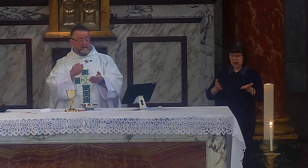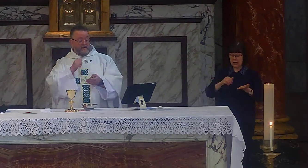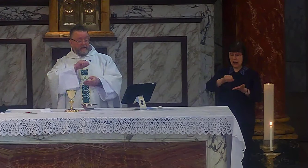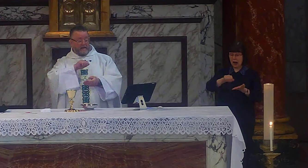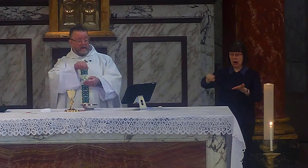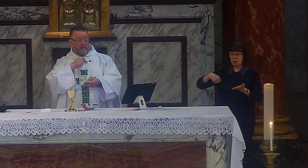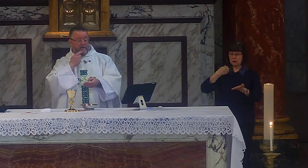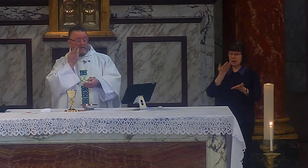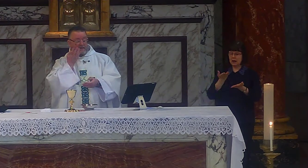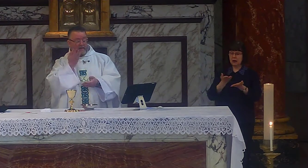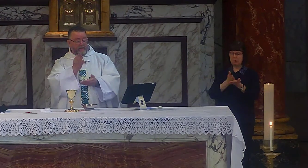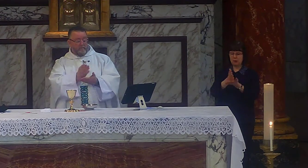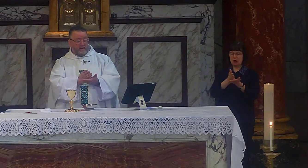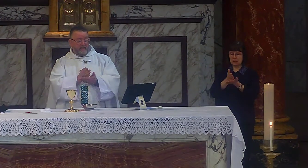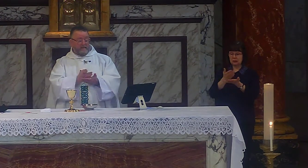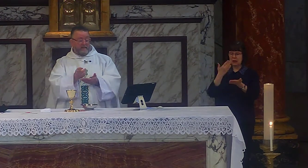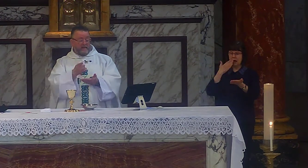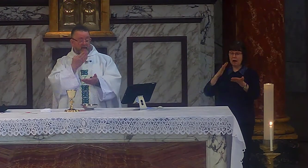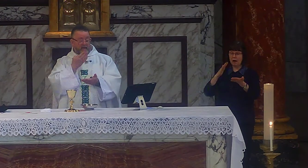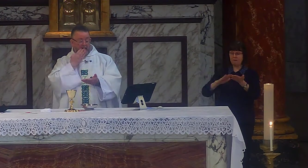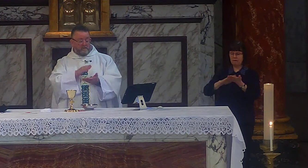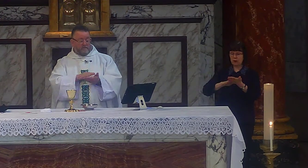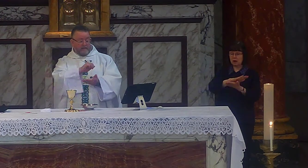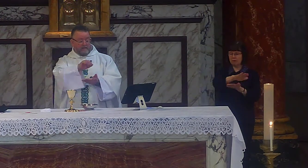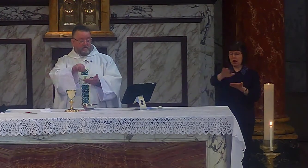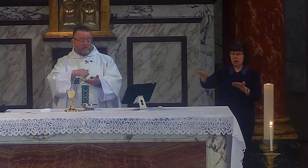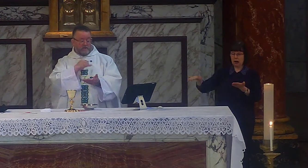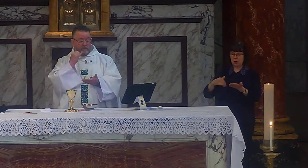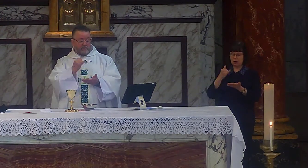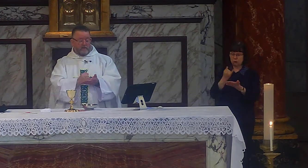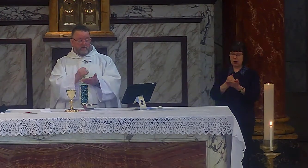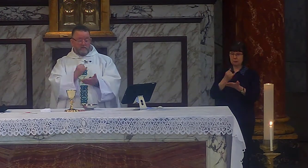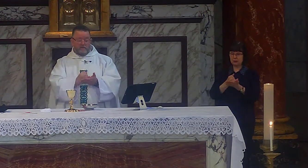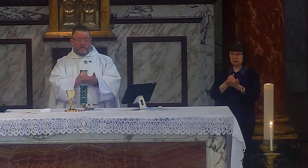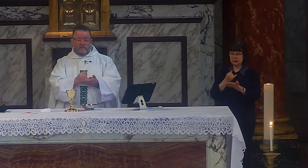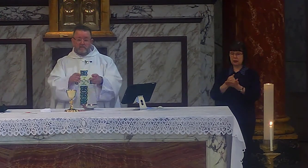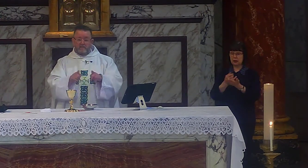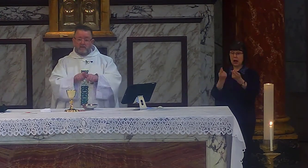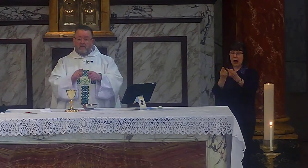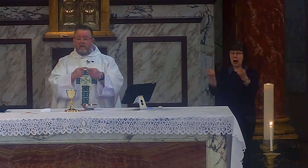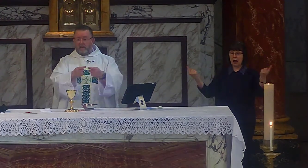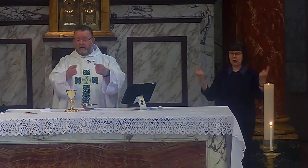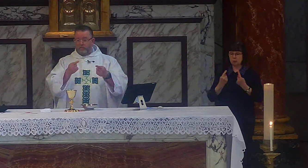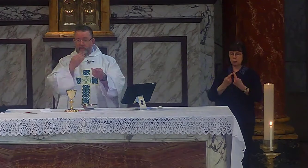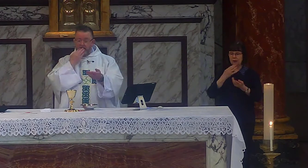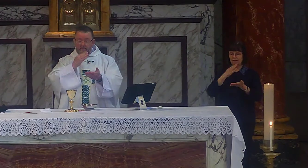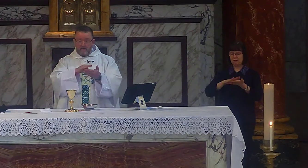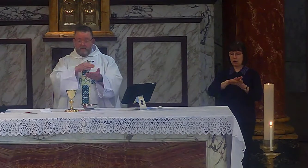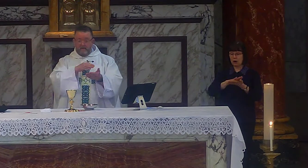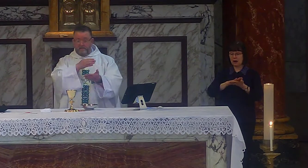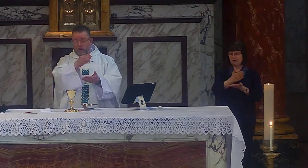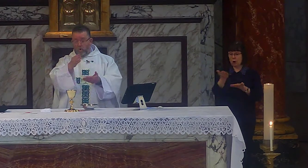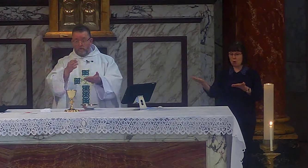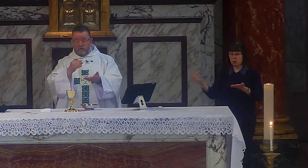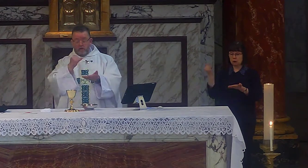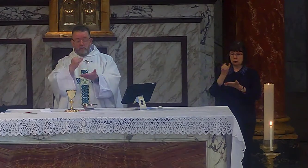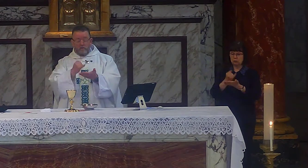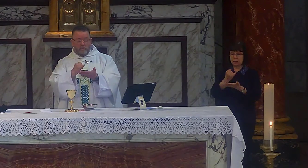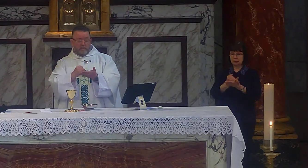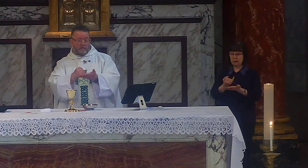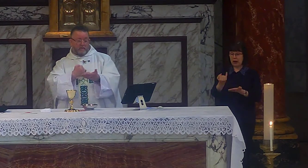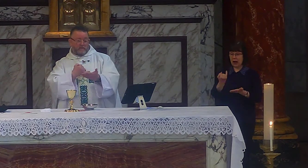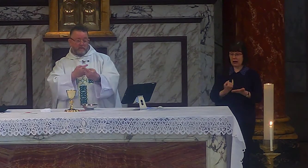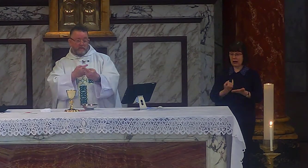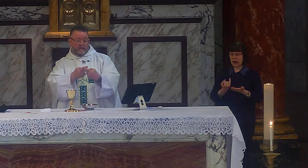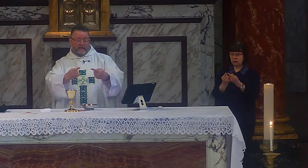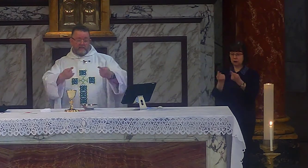day our daily bread, and forgive us our trespasses, as we forgive those who